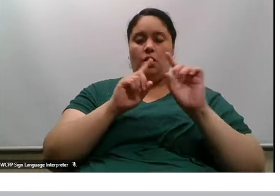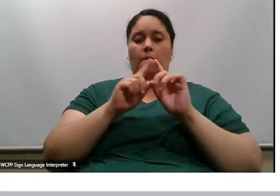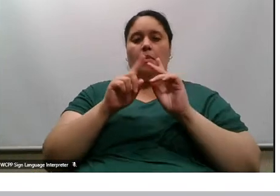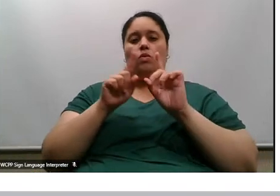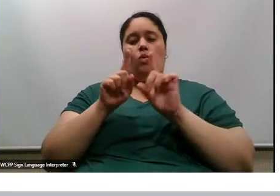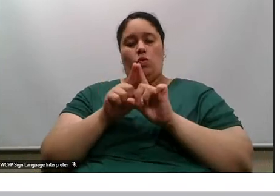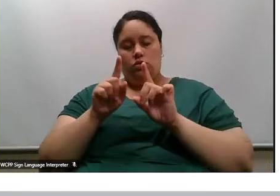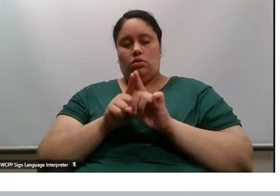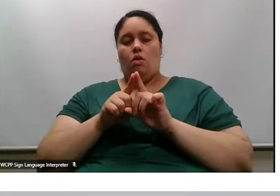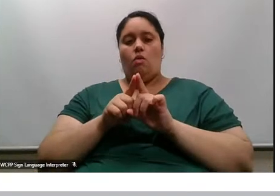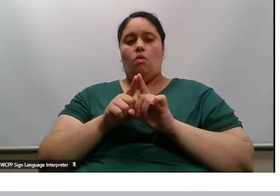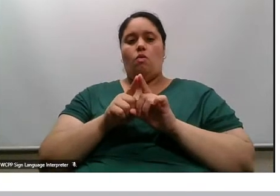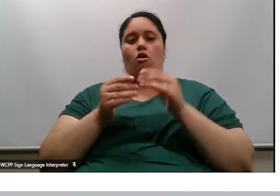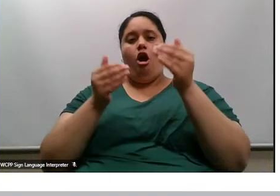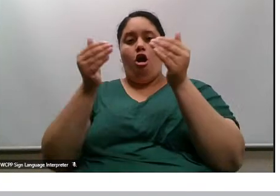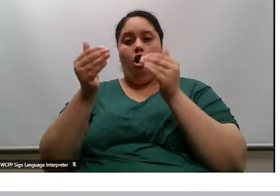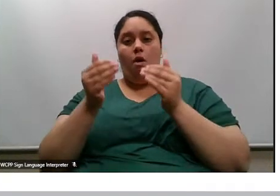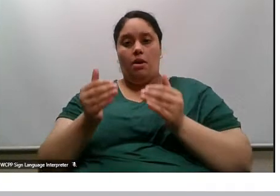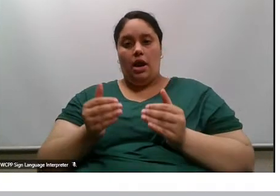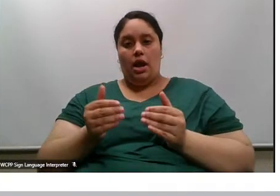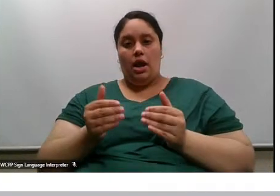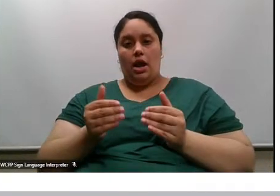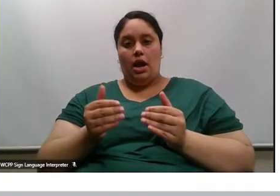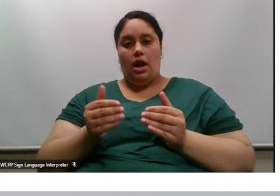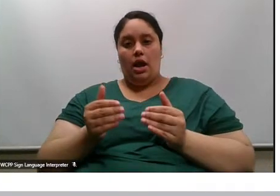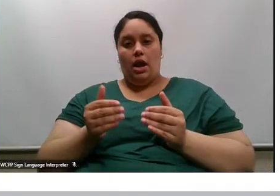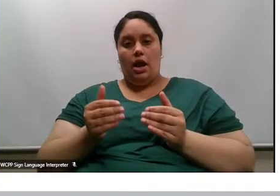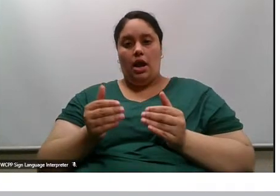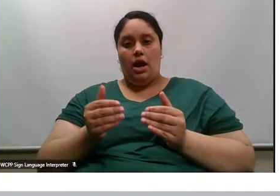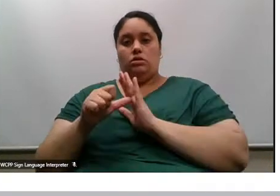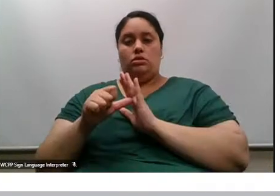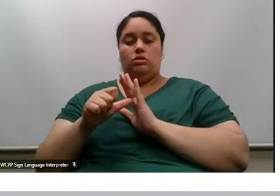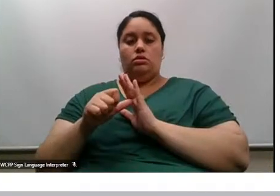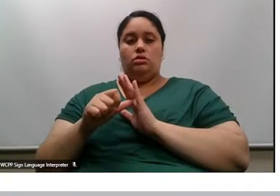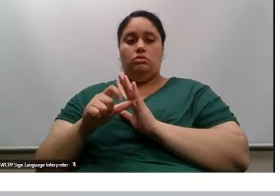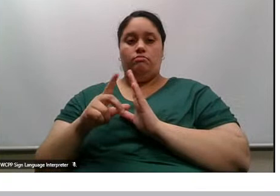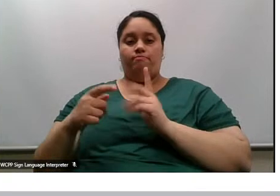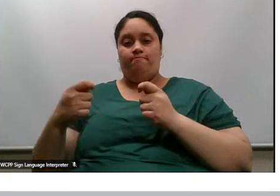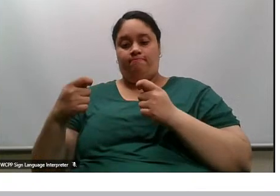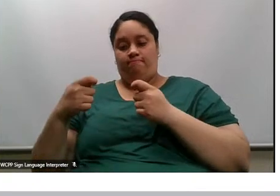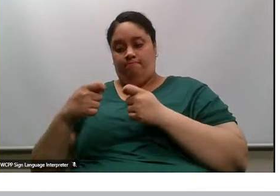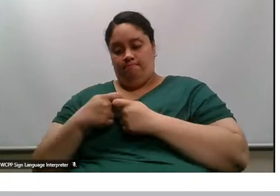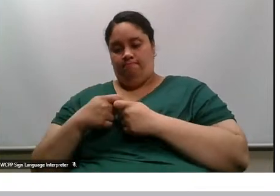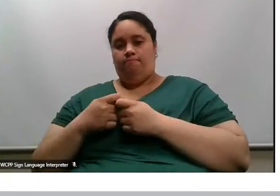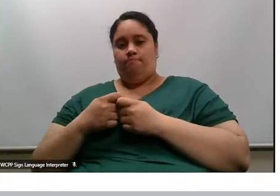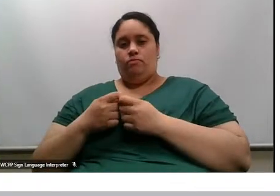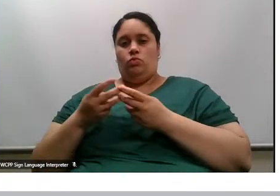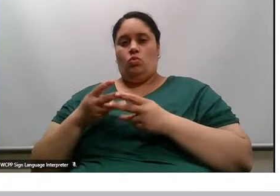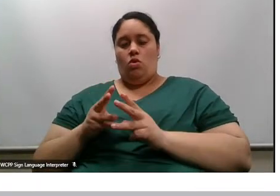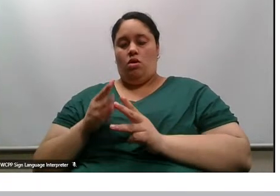actually accommodate, but also more importantly, buy into the notion that we have to be